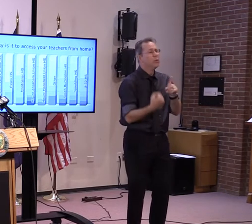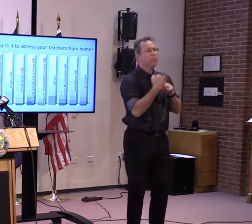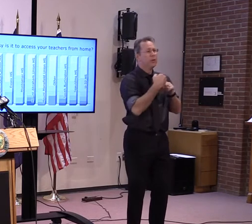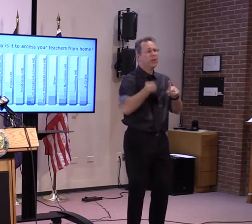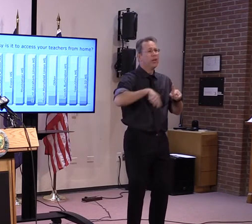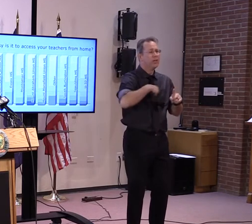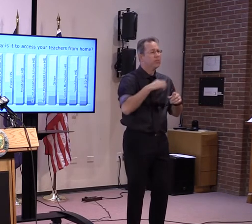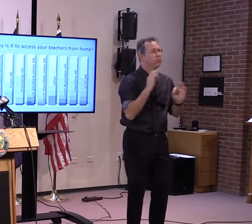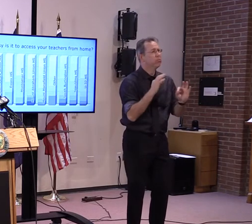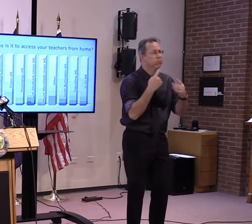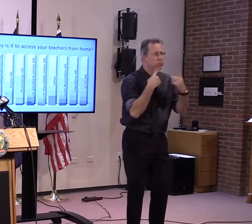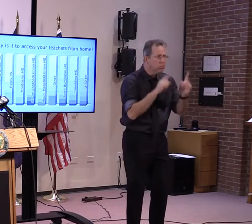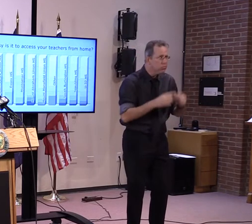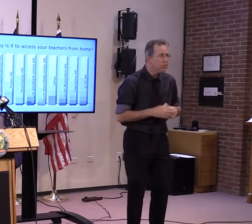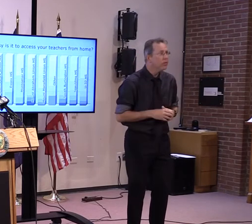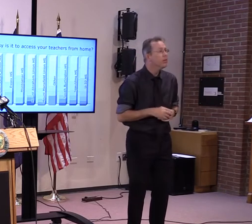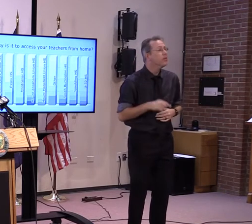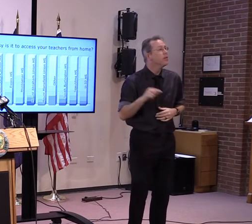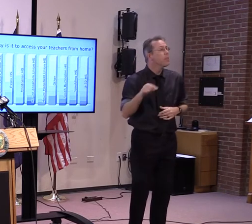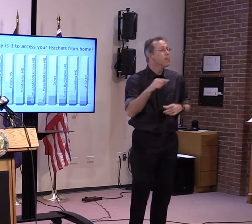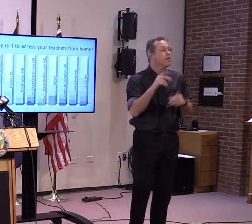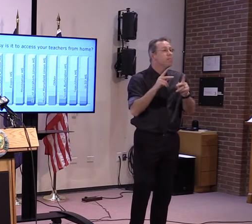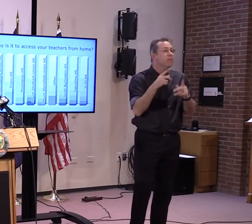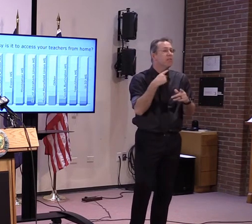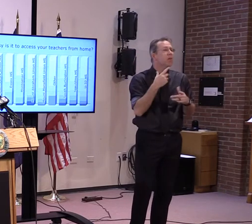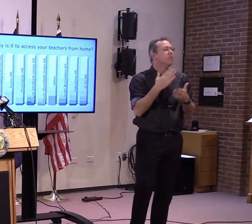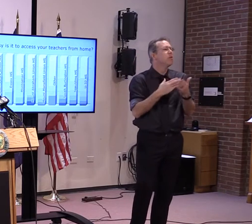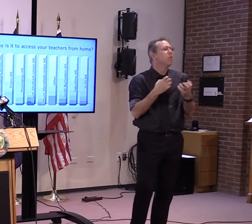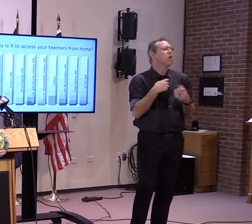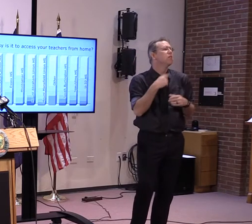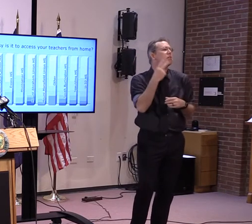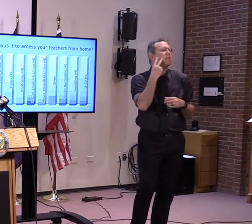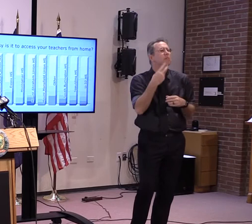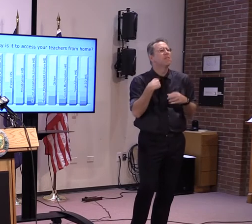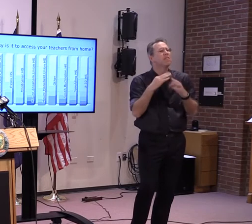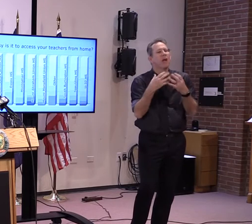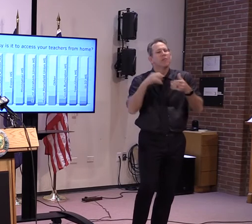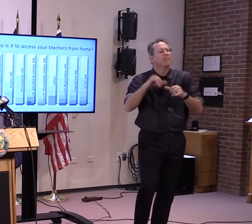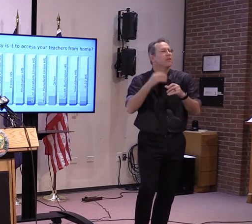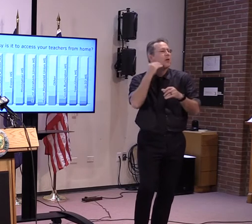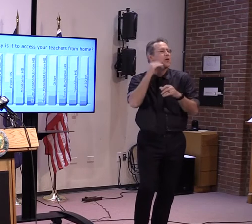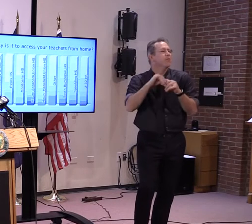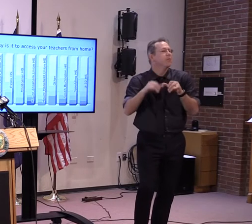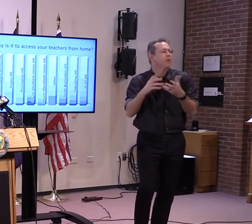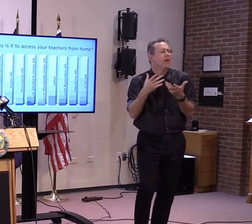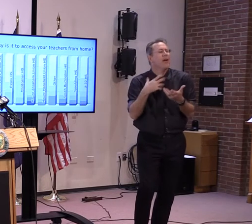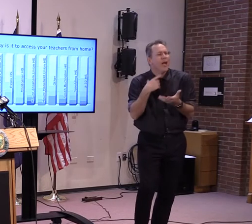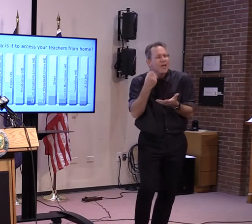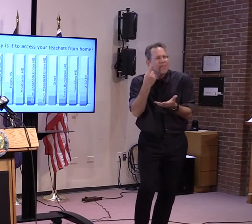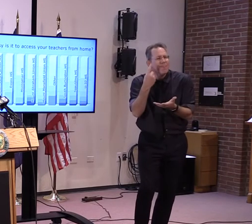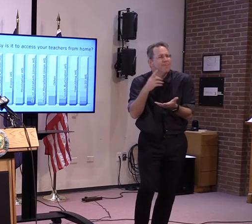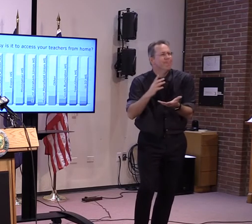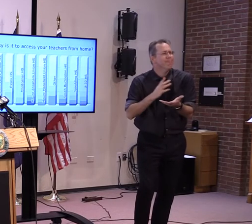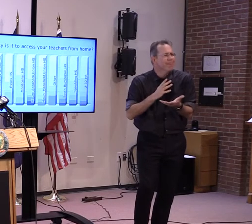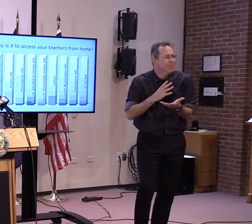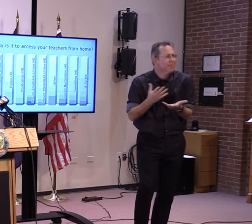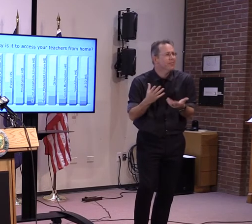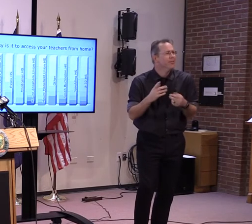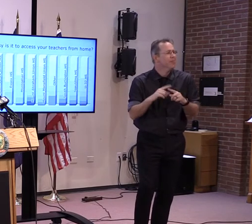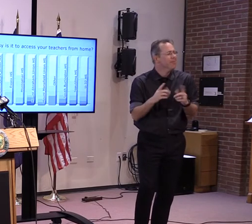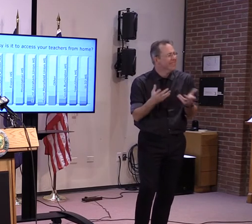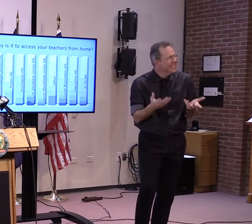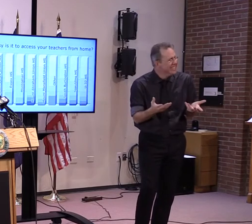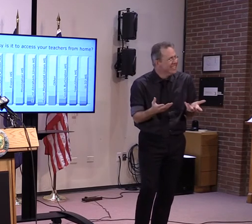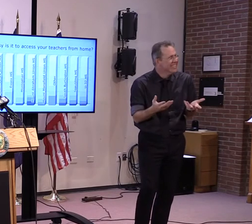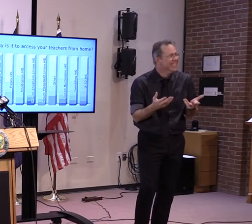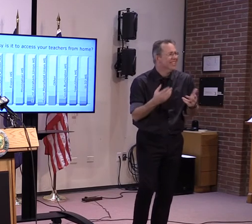well, I just want to see my family over break, you know, we just want to be in school in person. And so we have to learn to make those small sacrifices